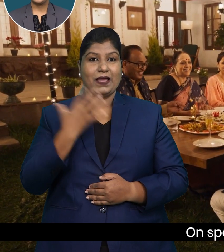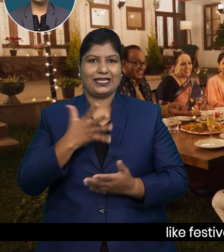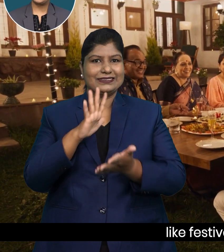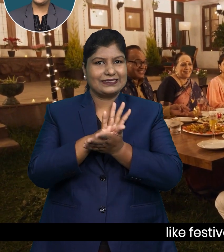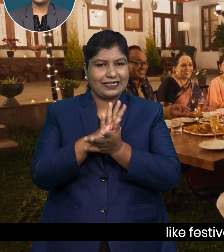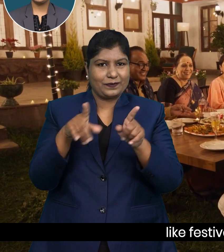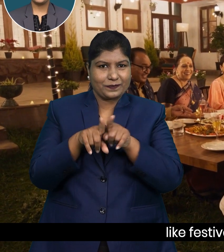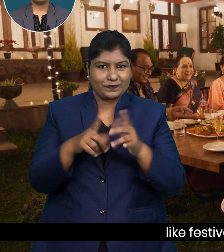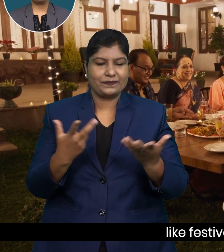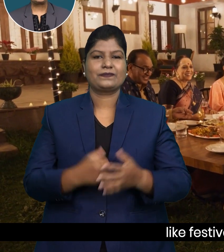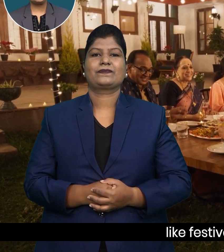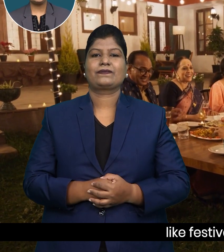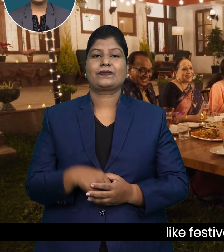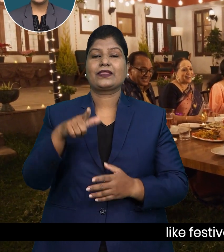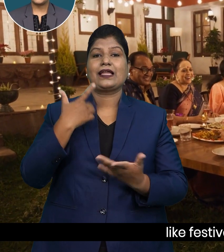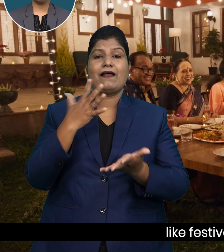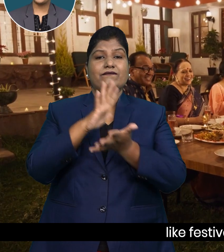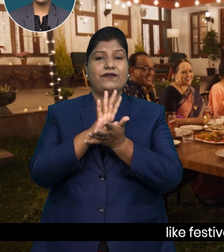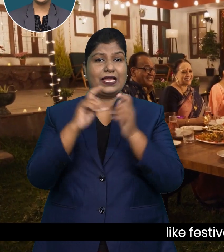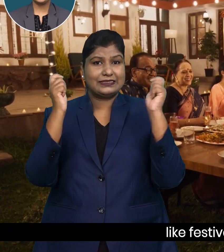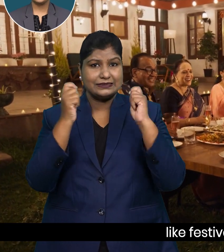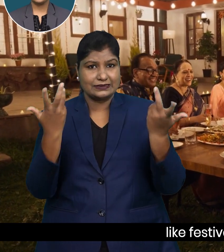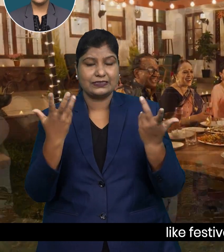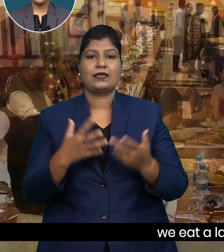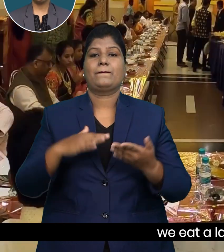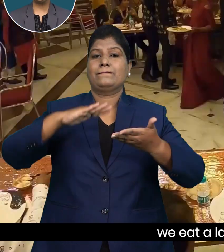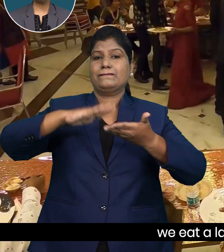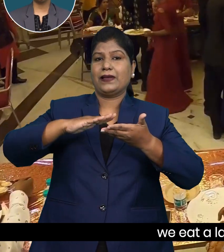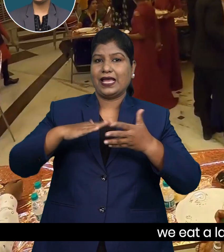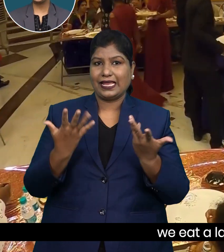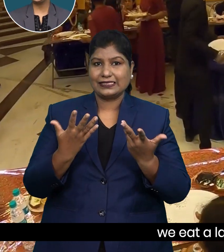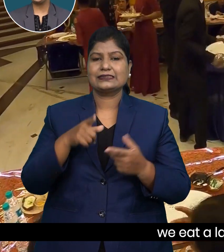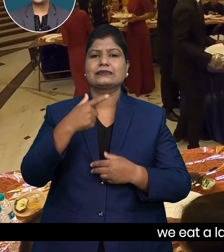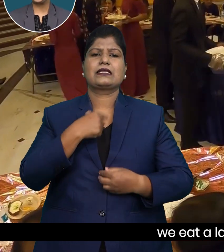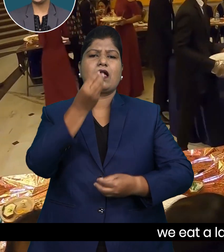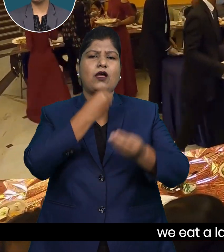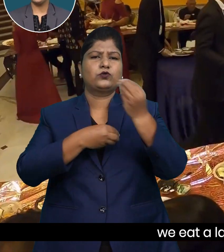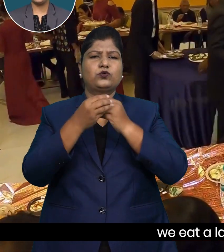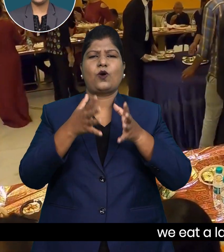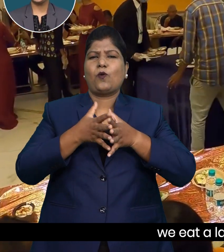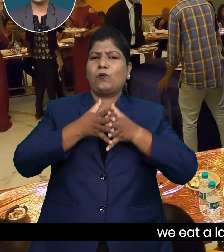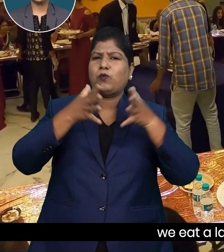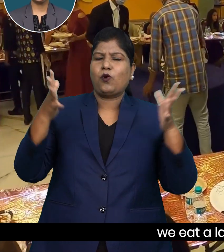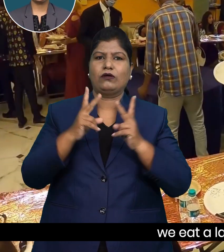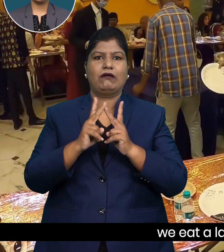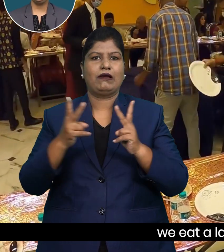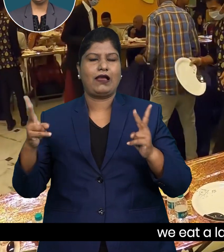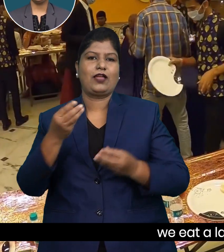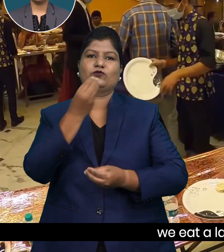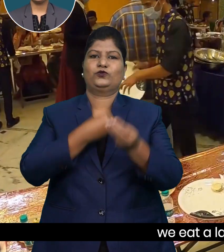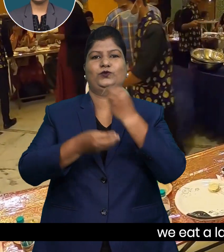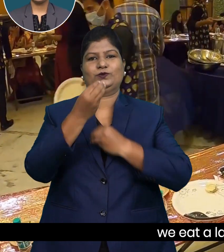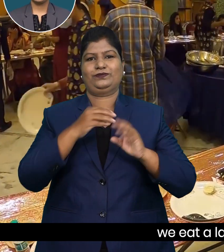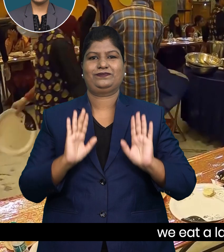occasions like festivals and marriages, we eat a larger variety of food.